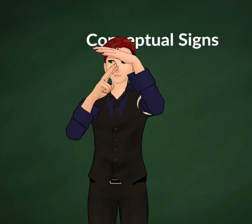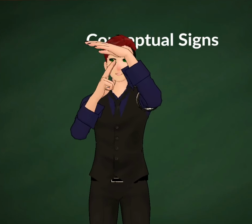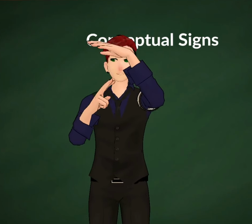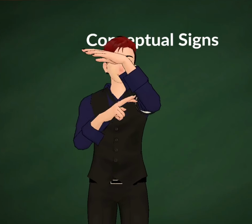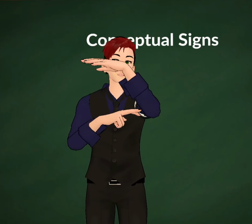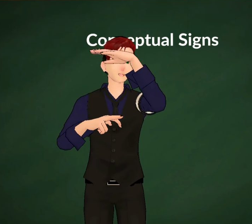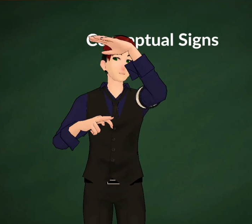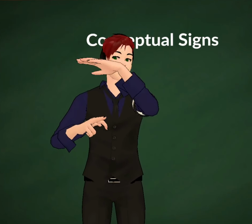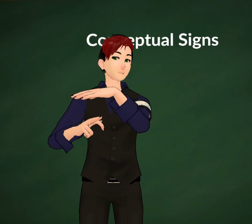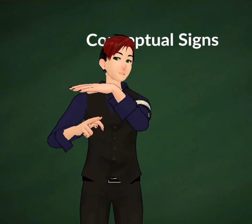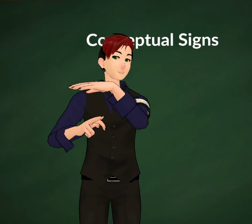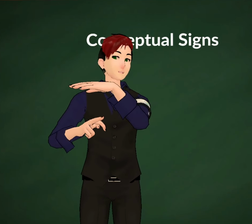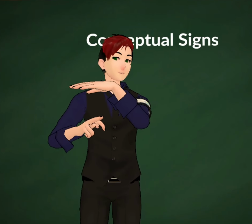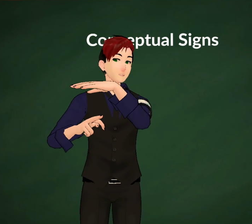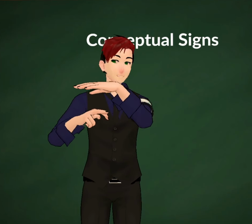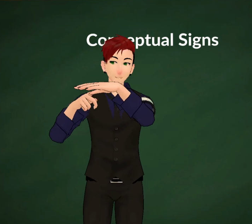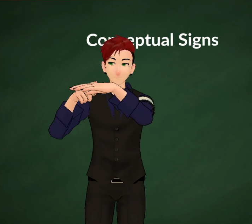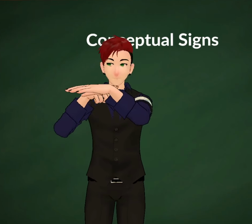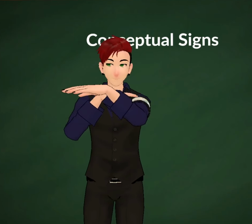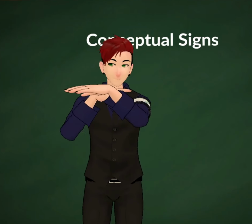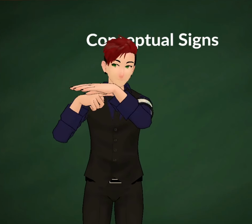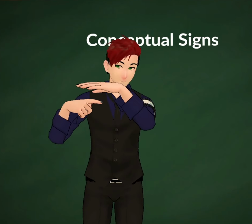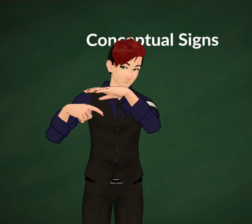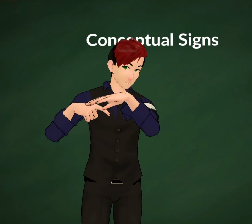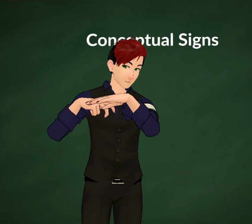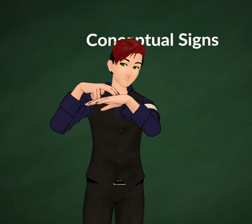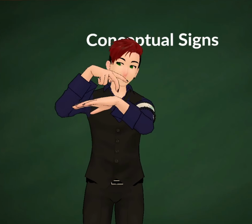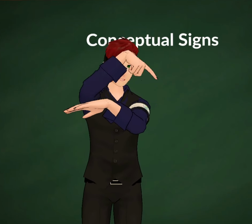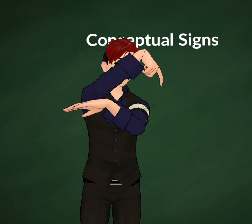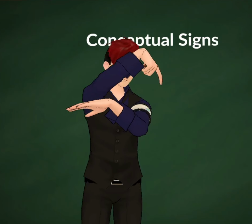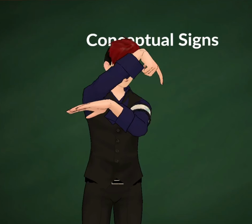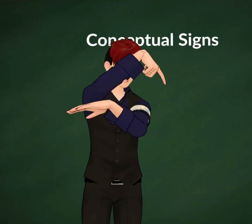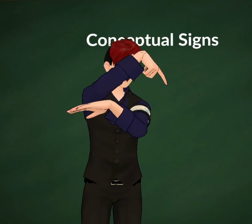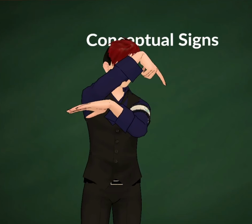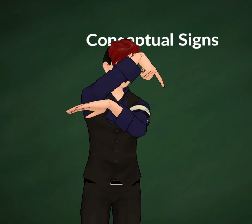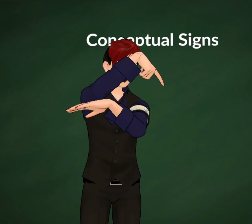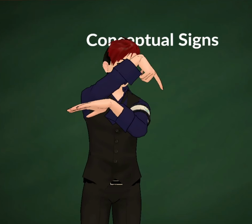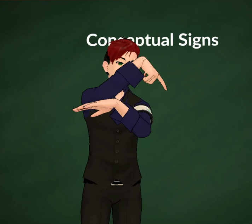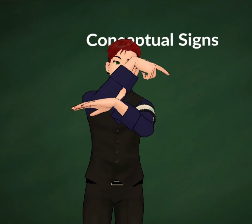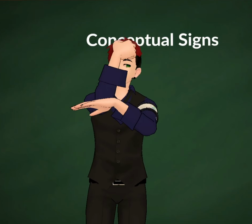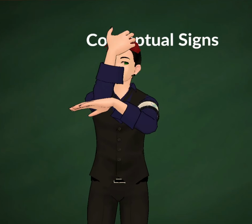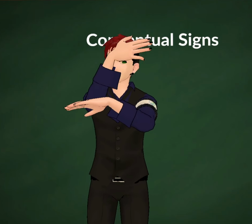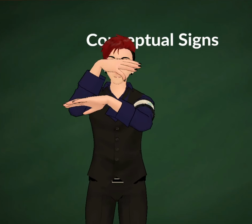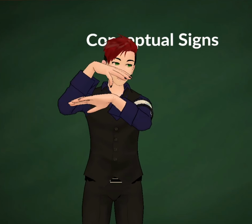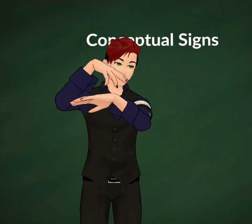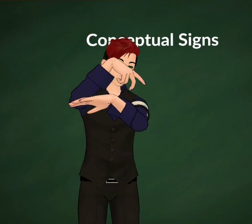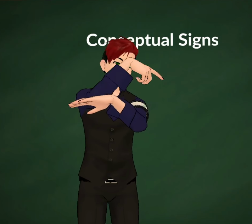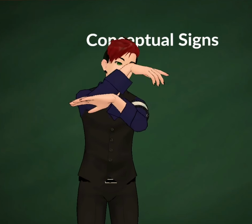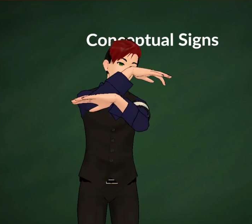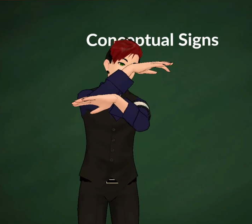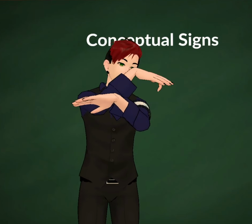am setting up that this is the bridge, which my elbow is actually here in real life, just so you